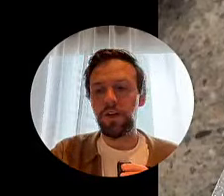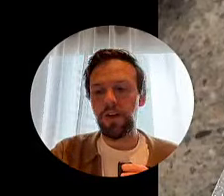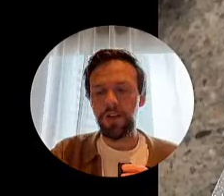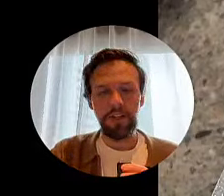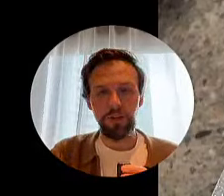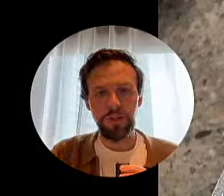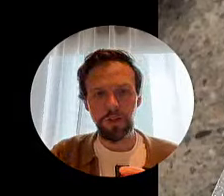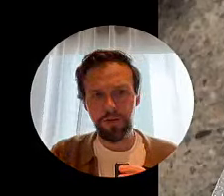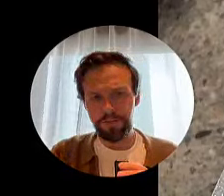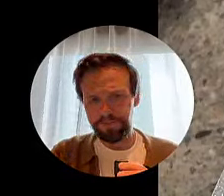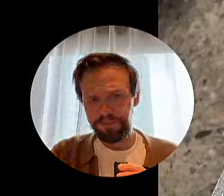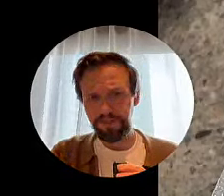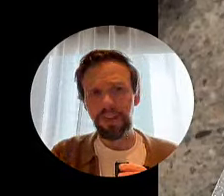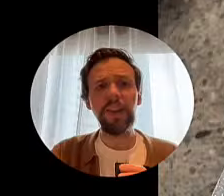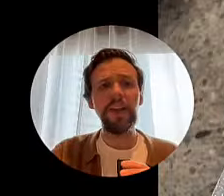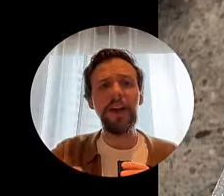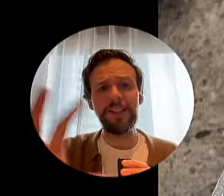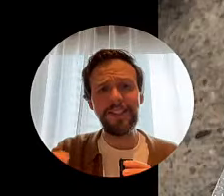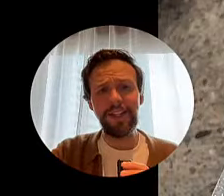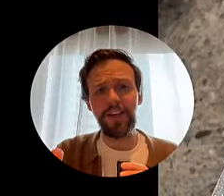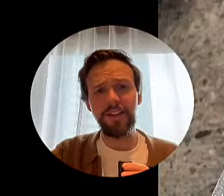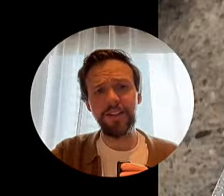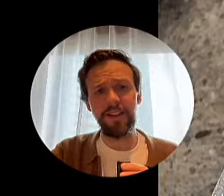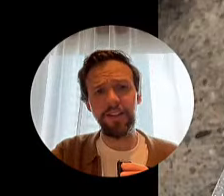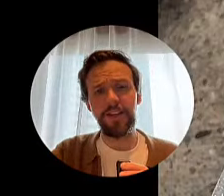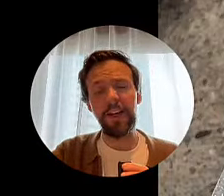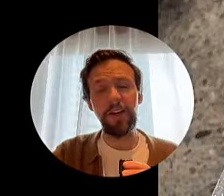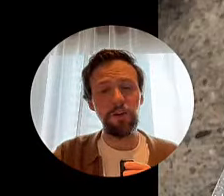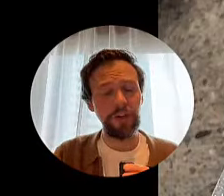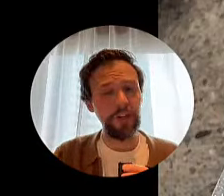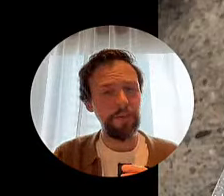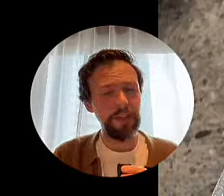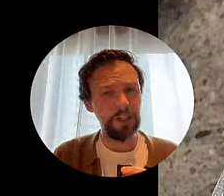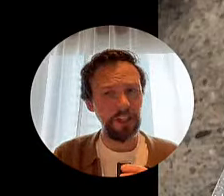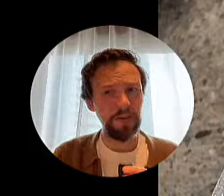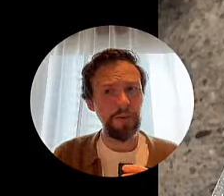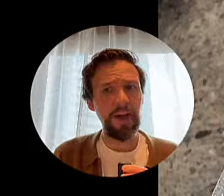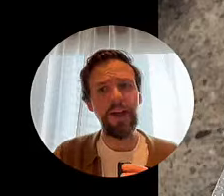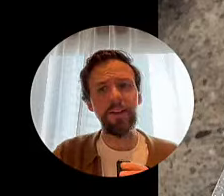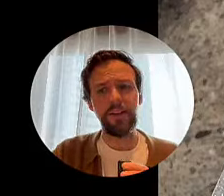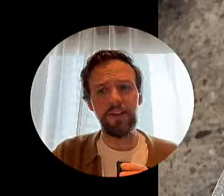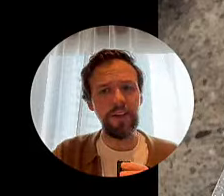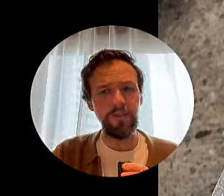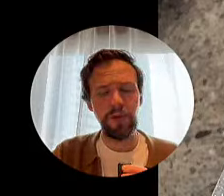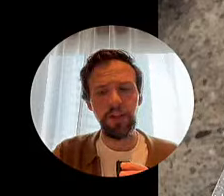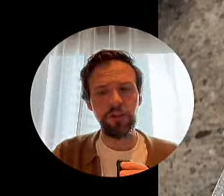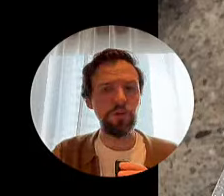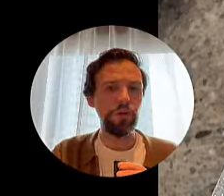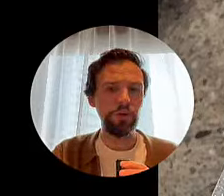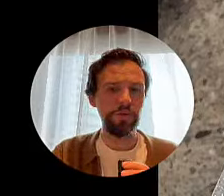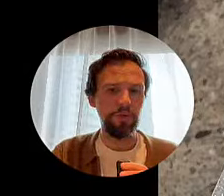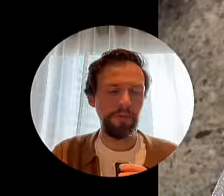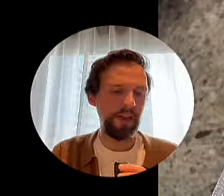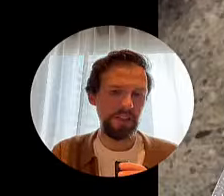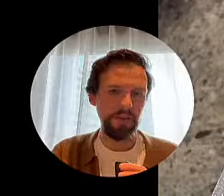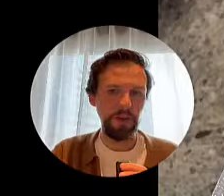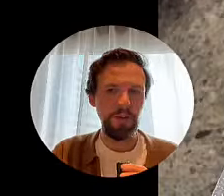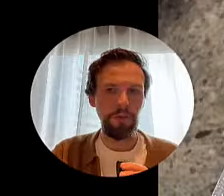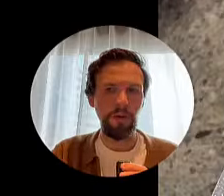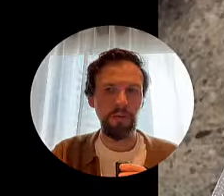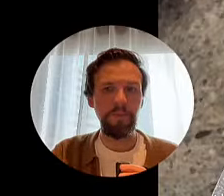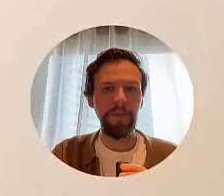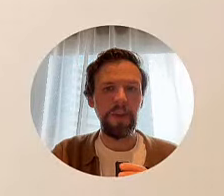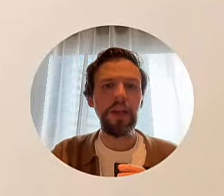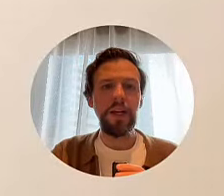a nature reserve. And seeing this little sign really made click in my head and gave me the solution for my